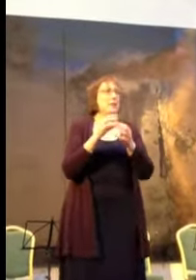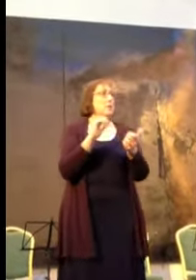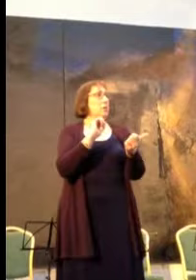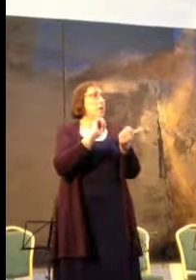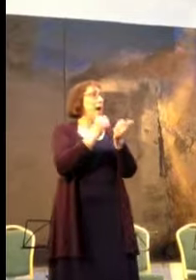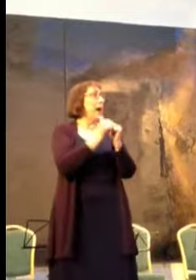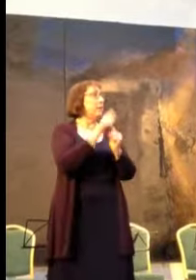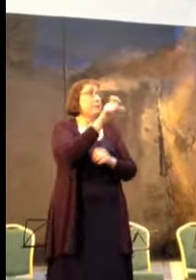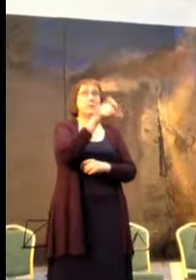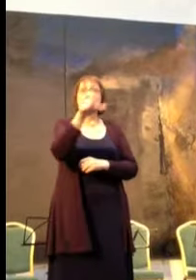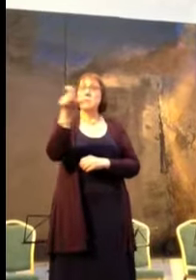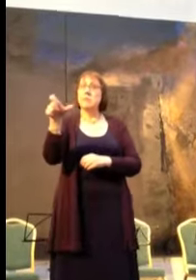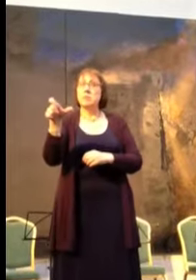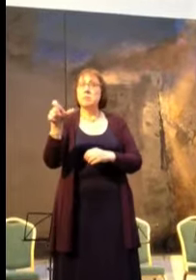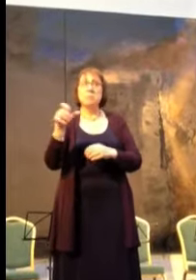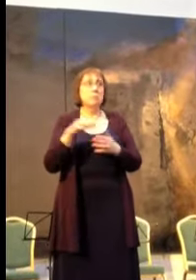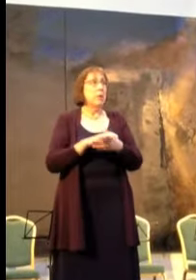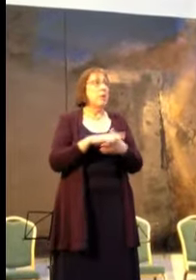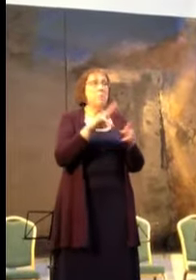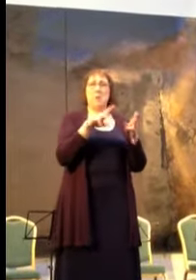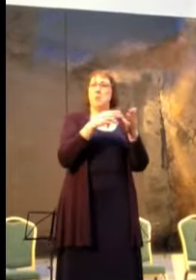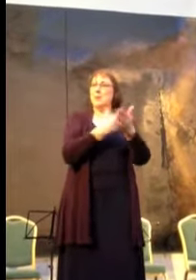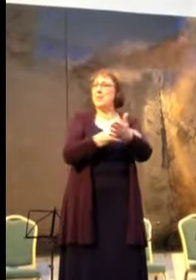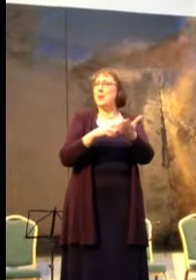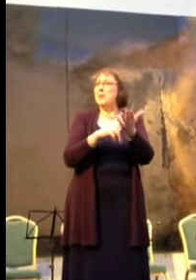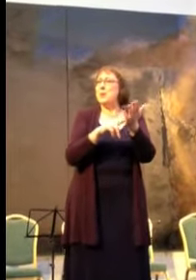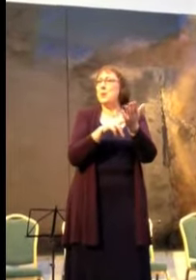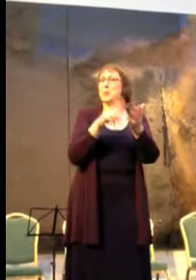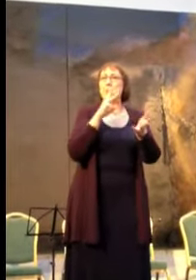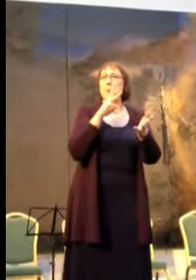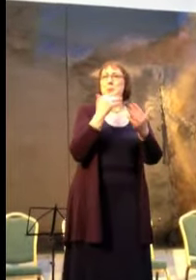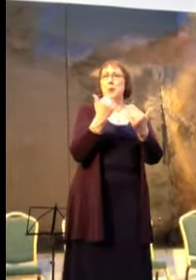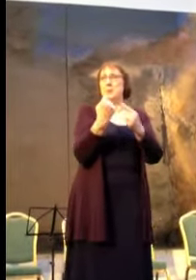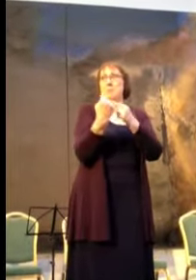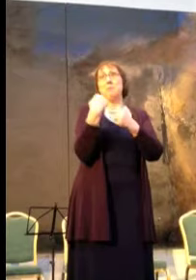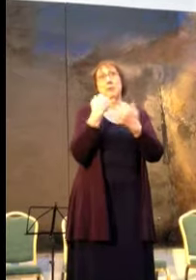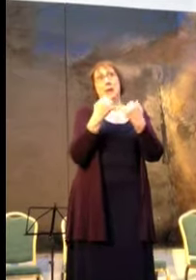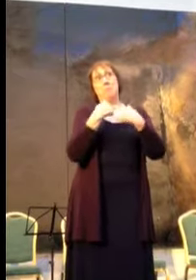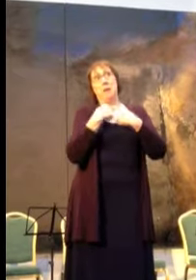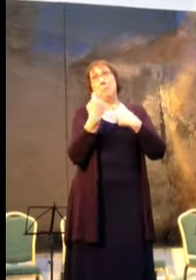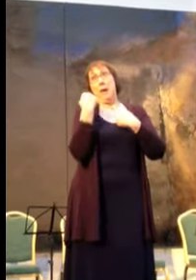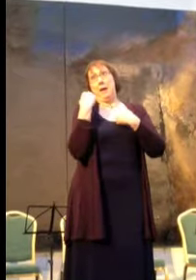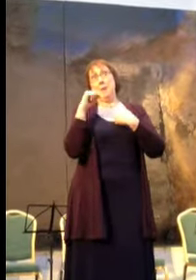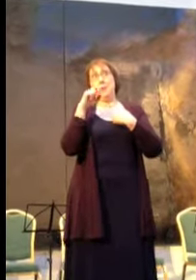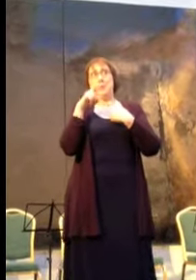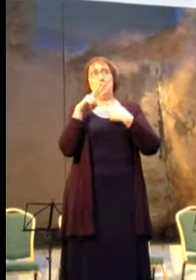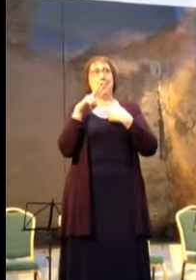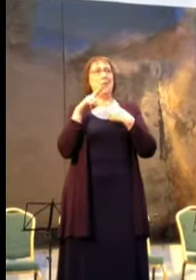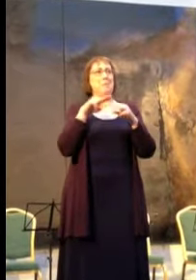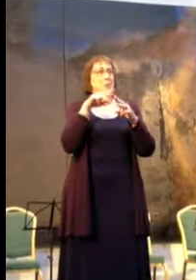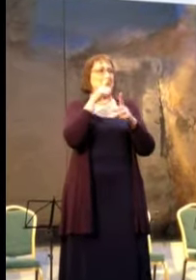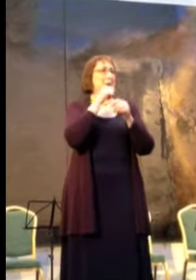then is beginning, people are using these words I used in that wet day in November more generally now, and I'm very pleased about